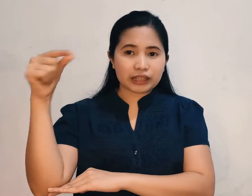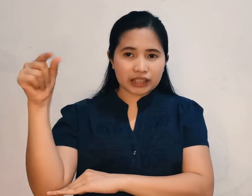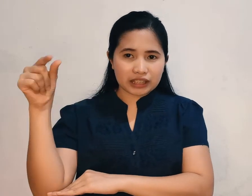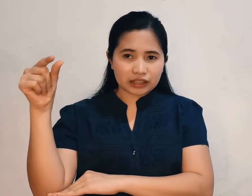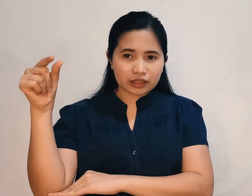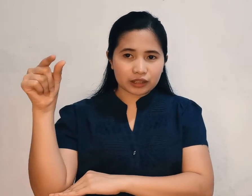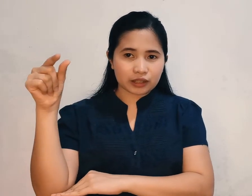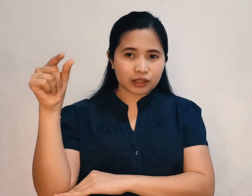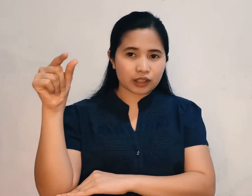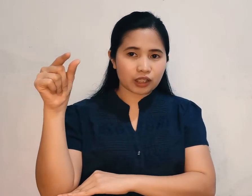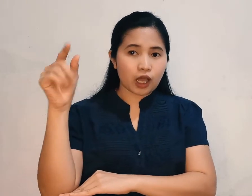blue-green.